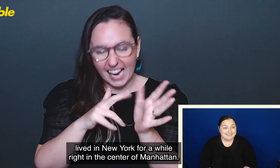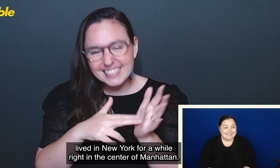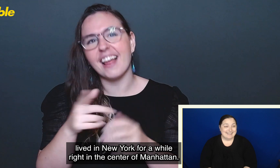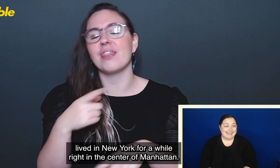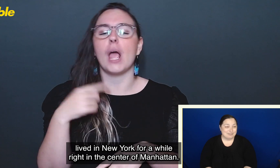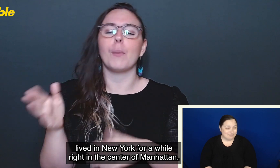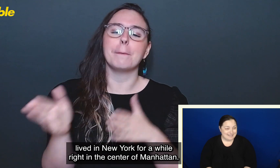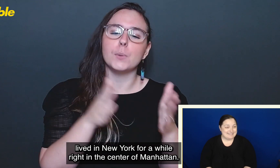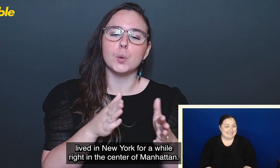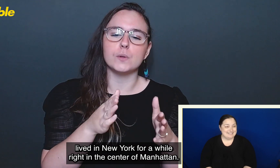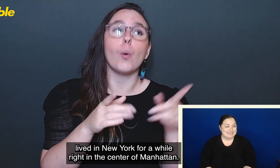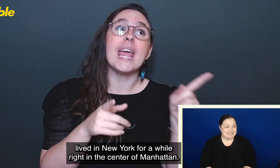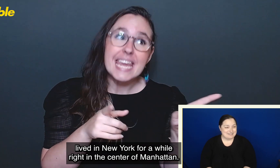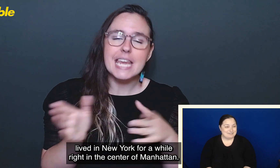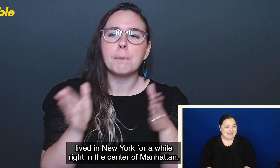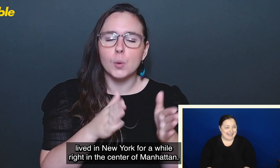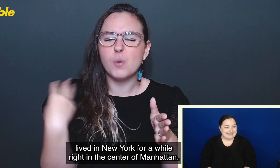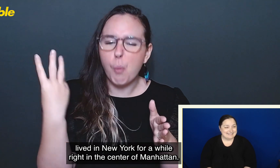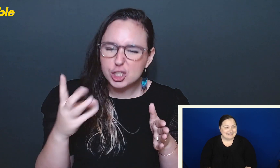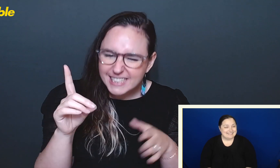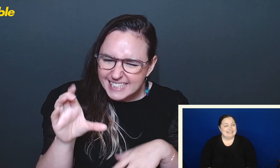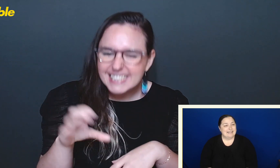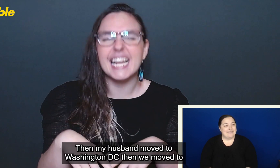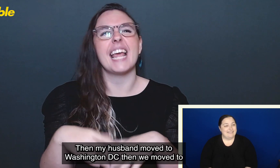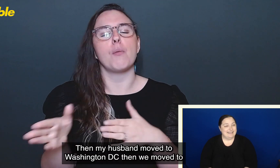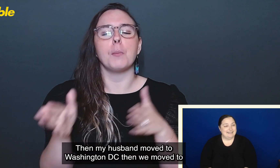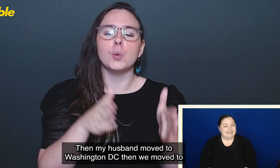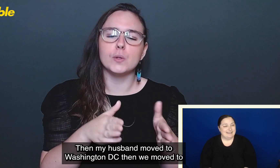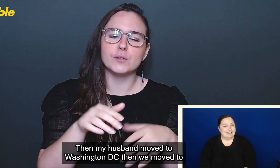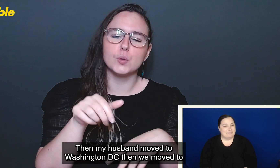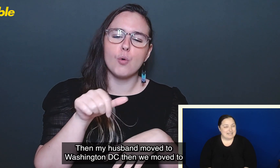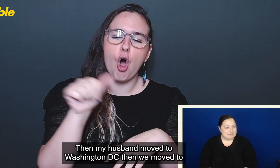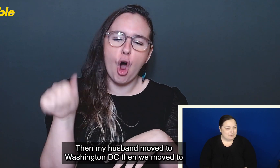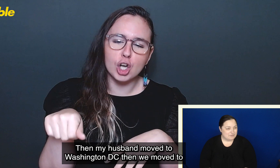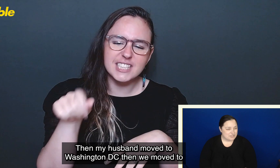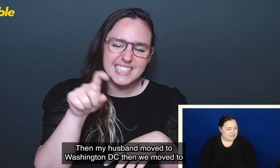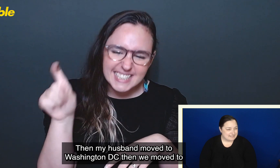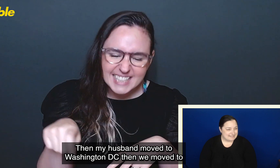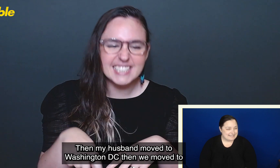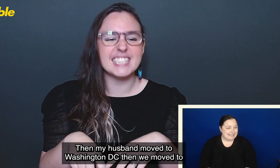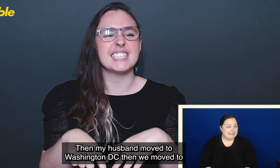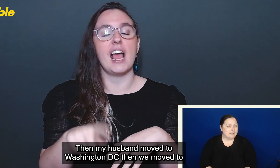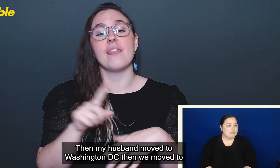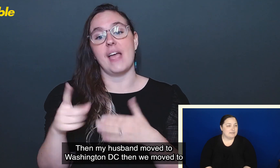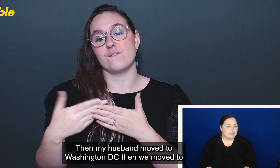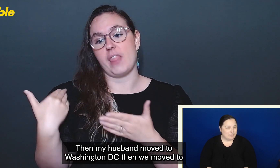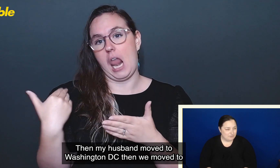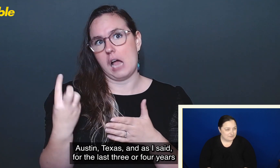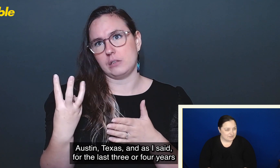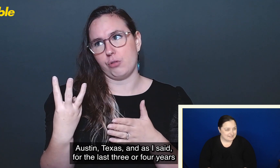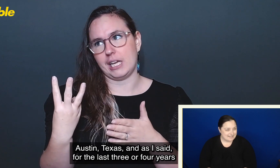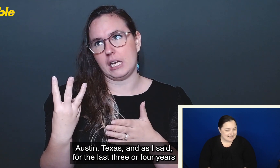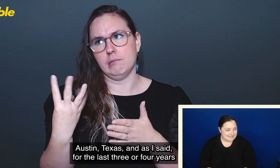a while, right in the center of Manhattan. Then my husband moved to Washington, D.C.